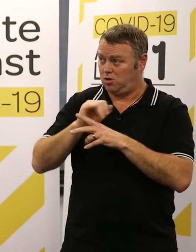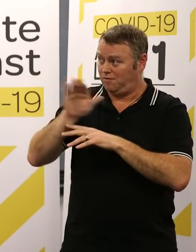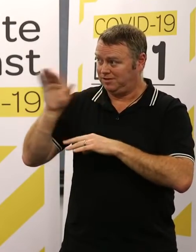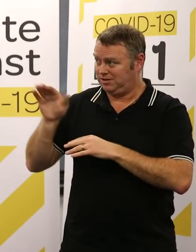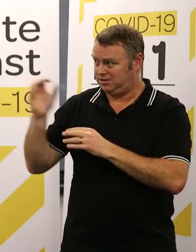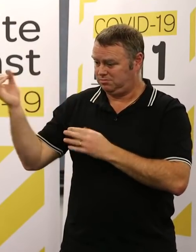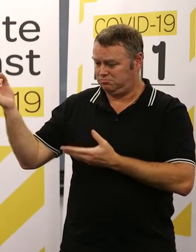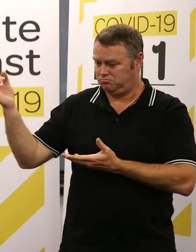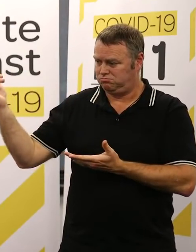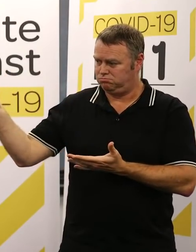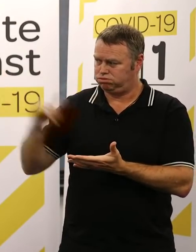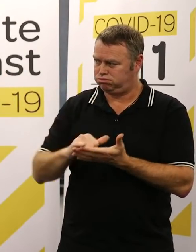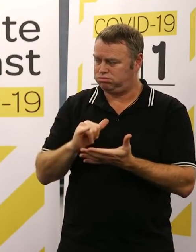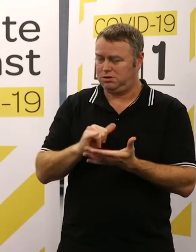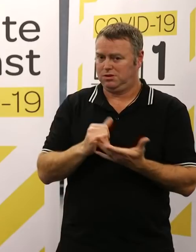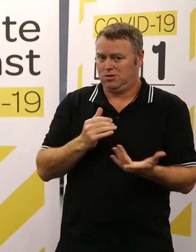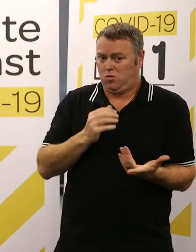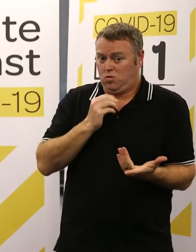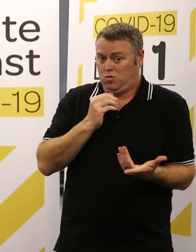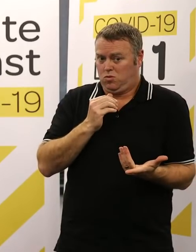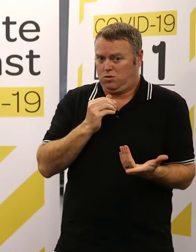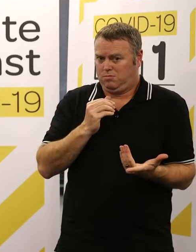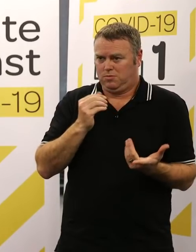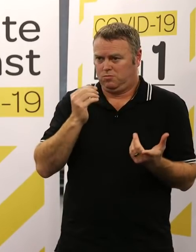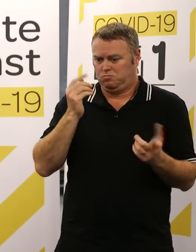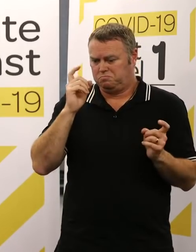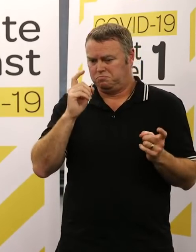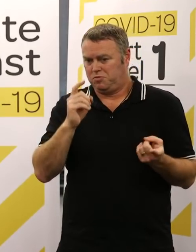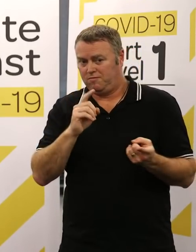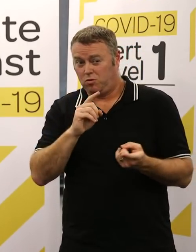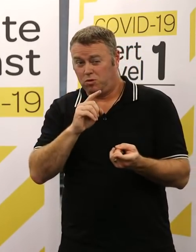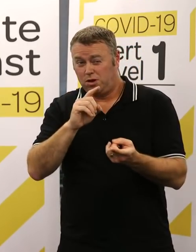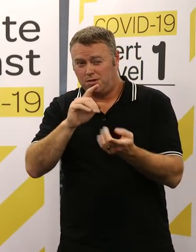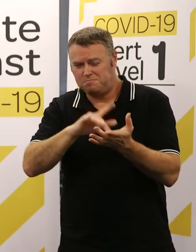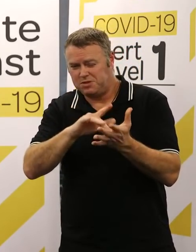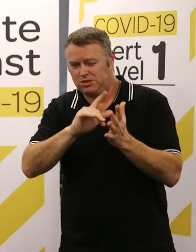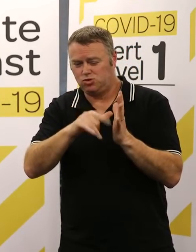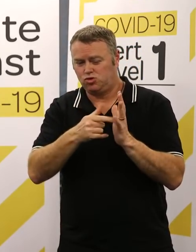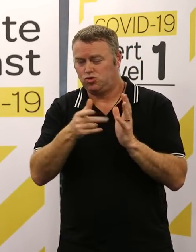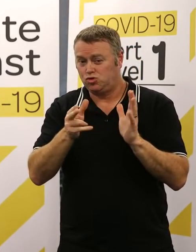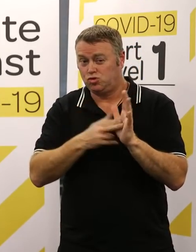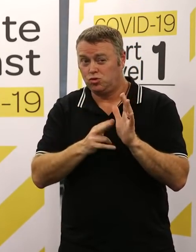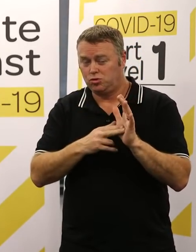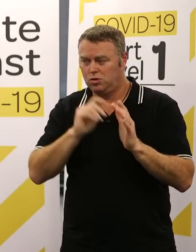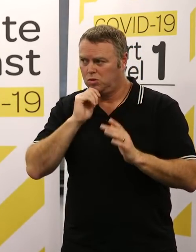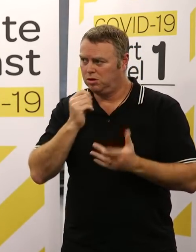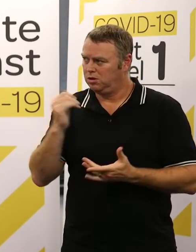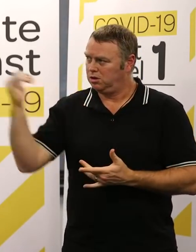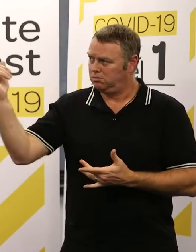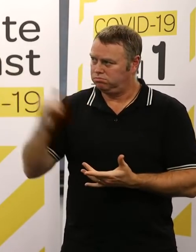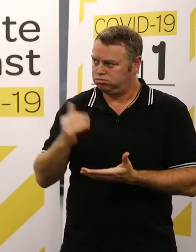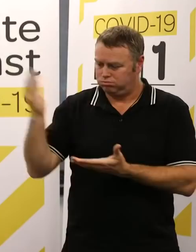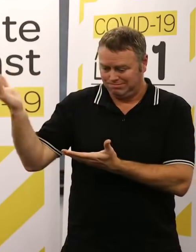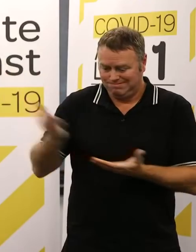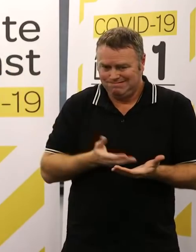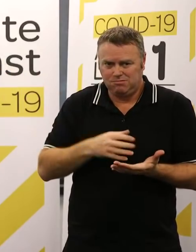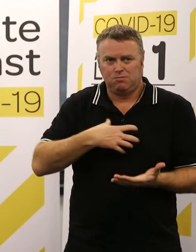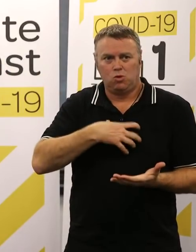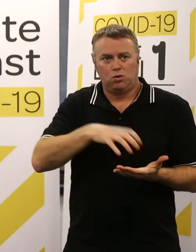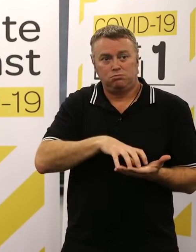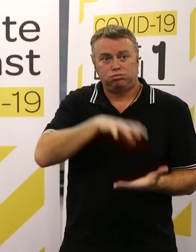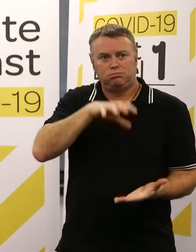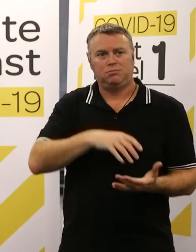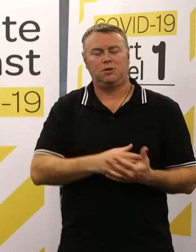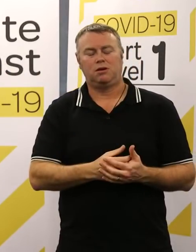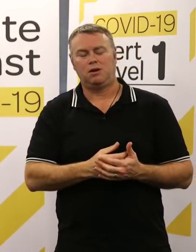wondering, if those supply chains were reestablished or altered. Yeah, well, I'll get an update on that. We have. My understanding is, and we've got a